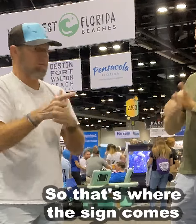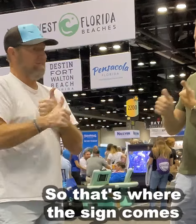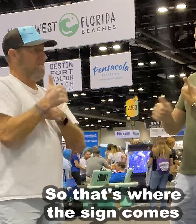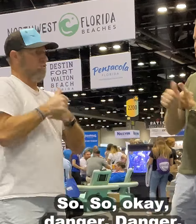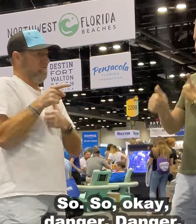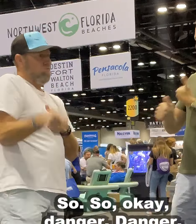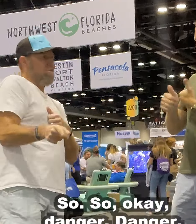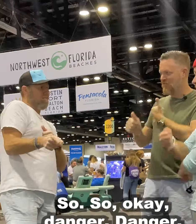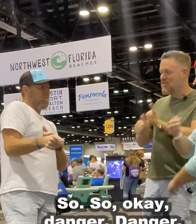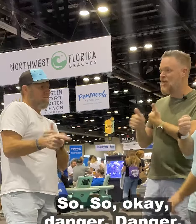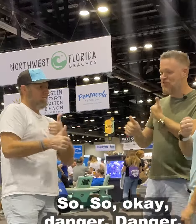So,